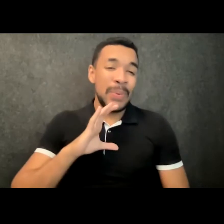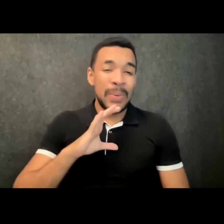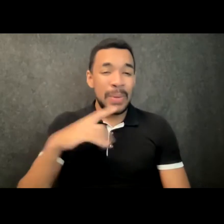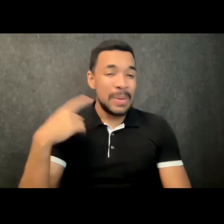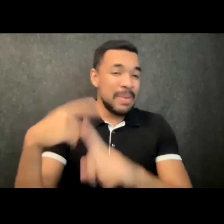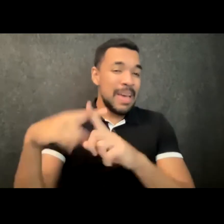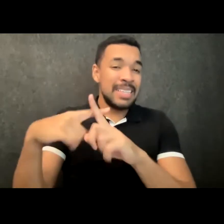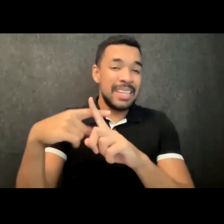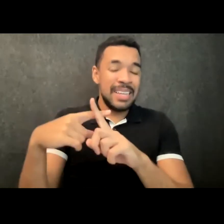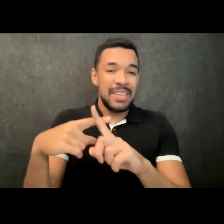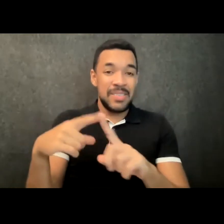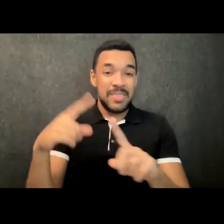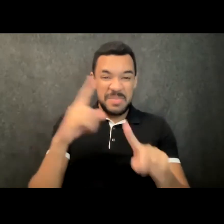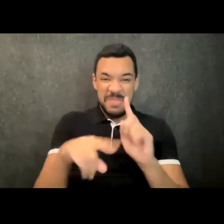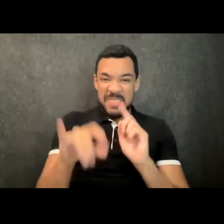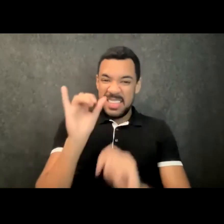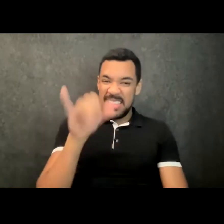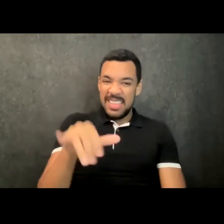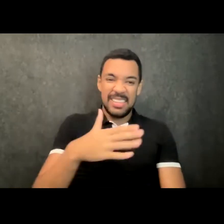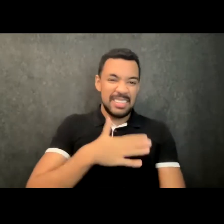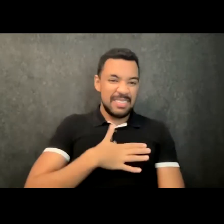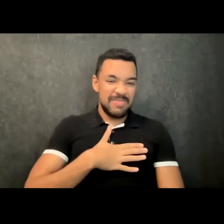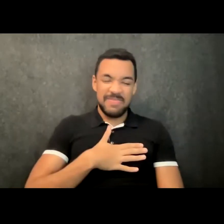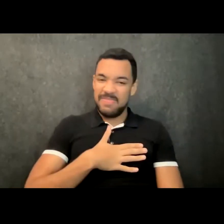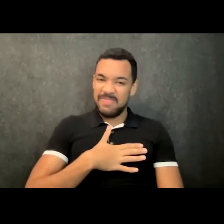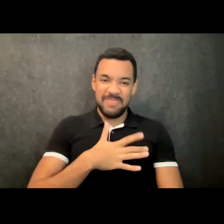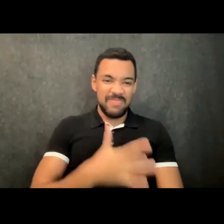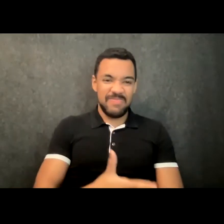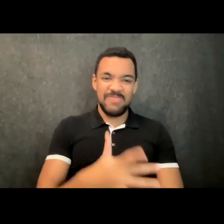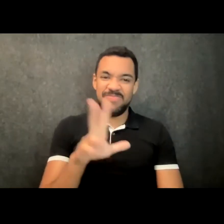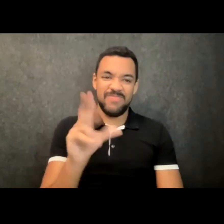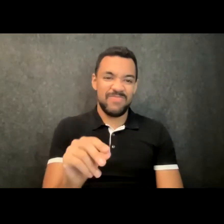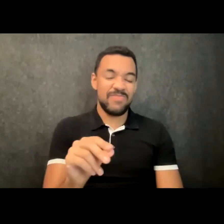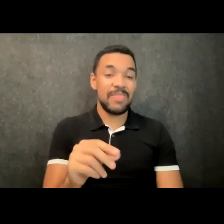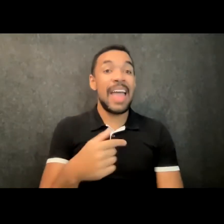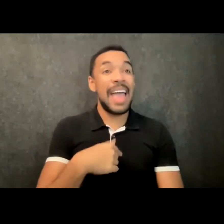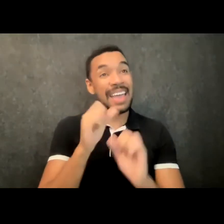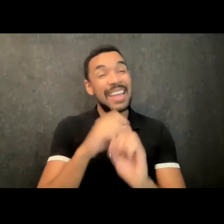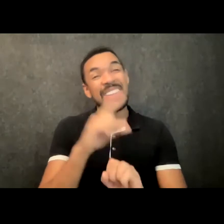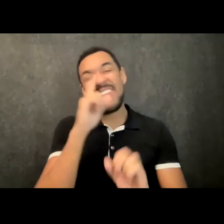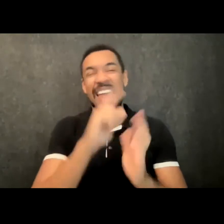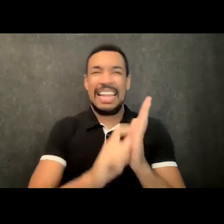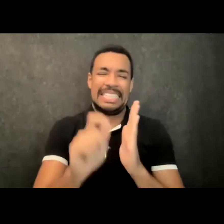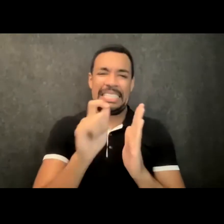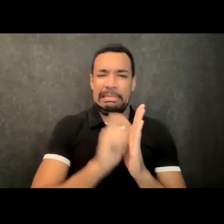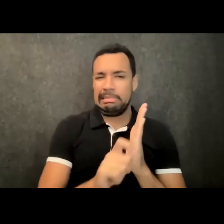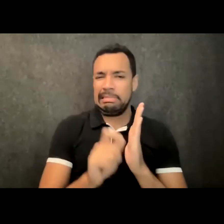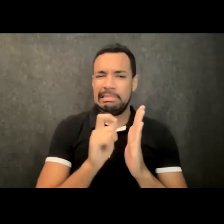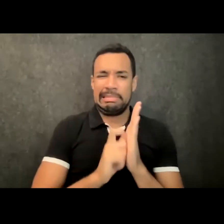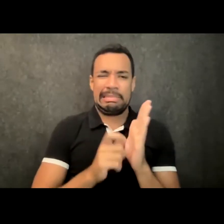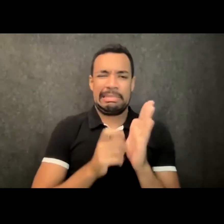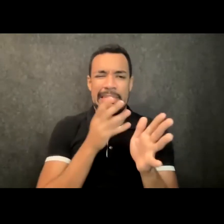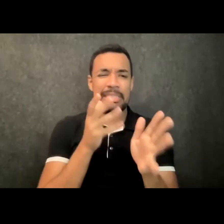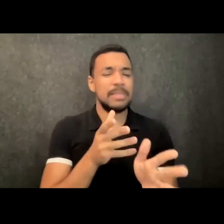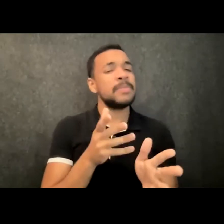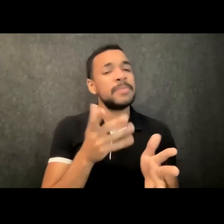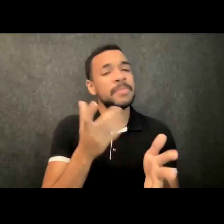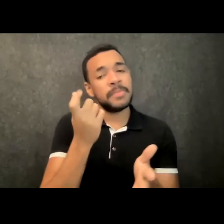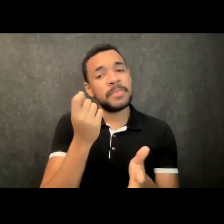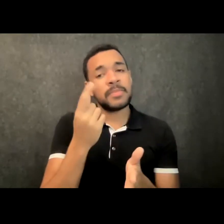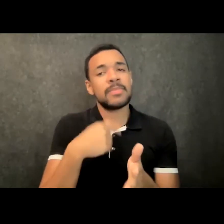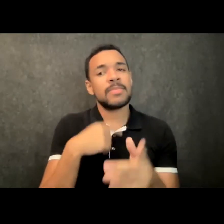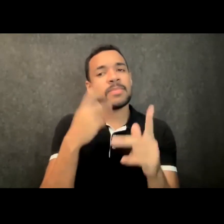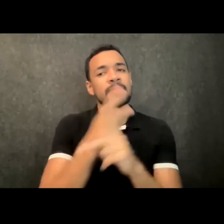don't really write that stuff and I can't fake it. So I've been really trying to figure out where my